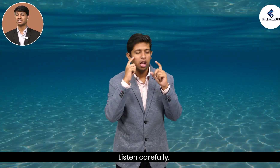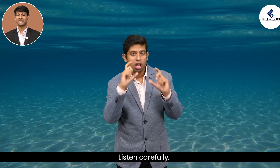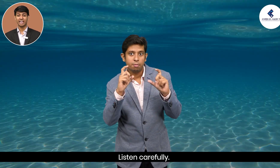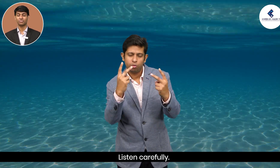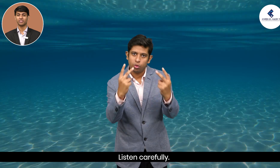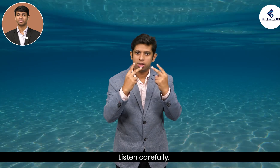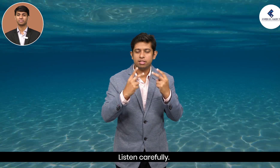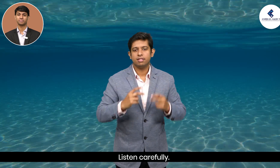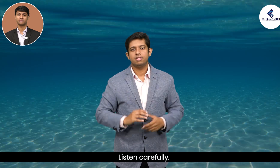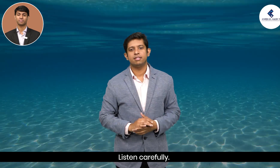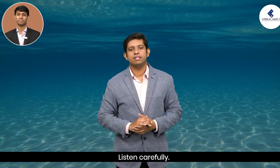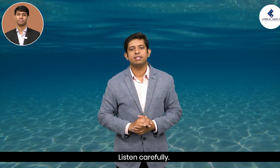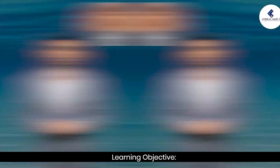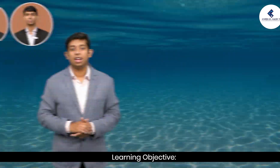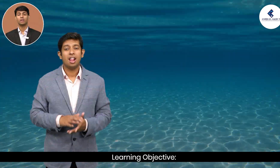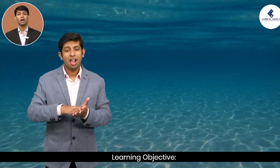Listen carefully.